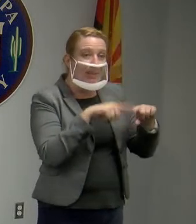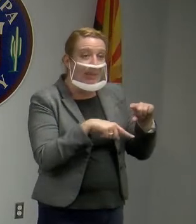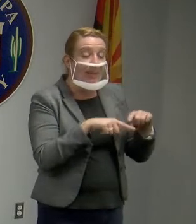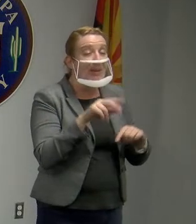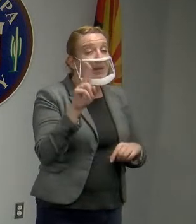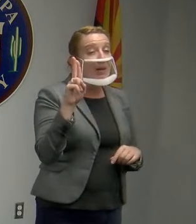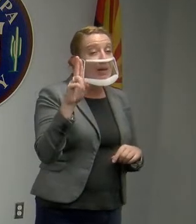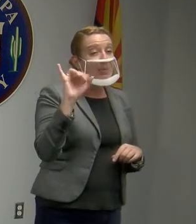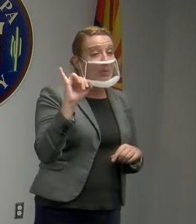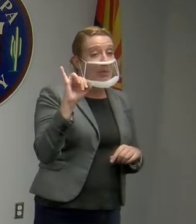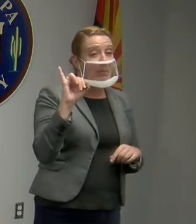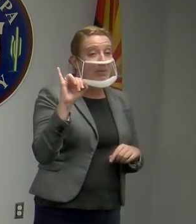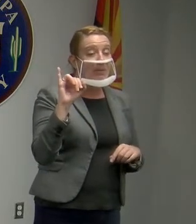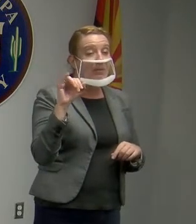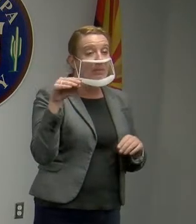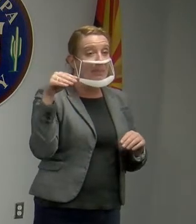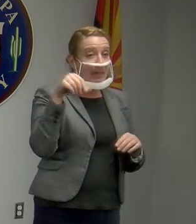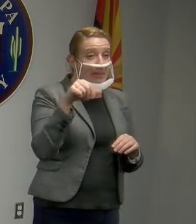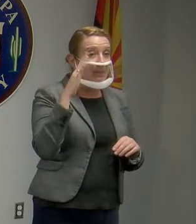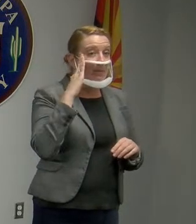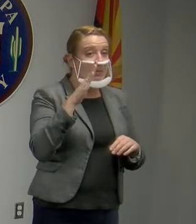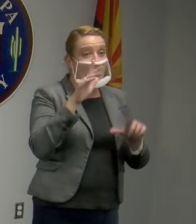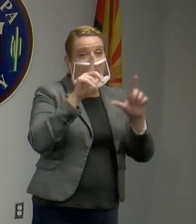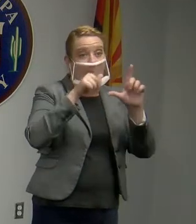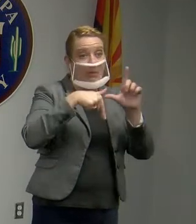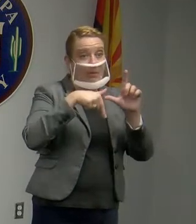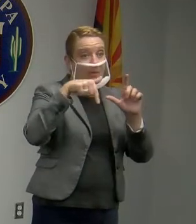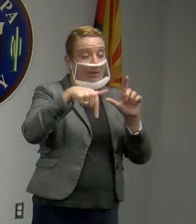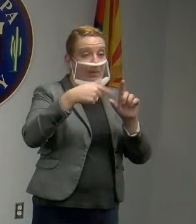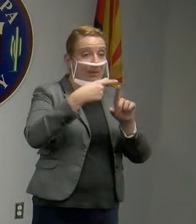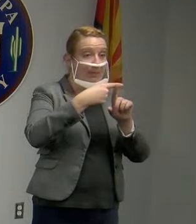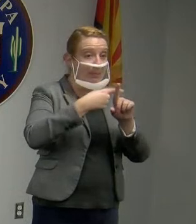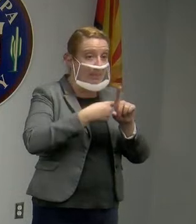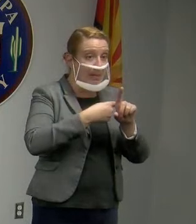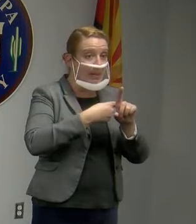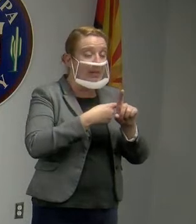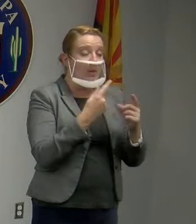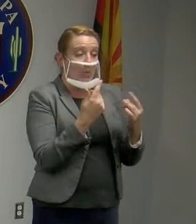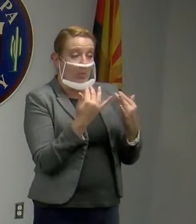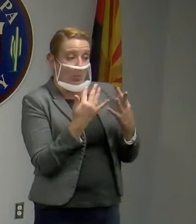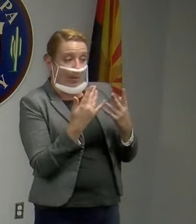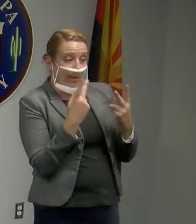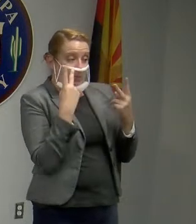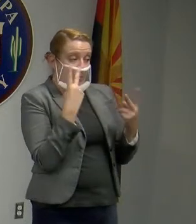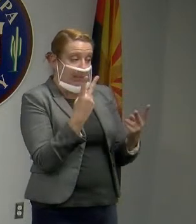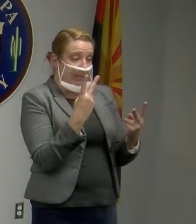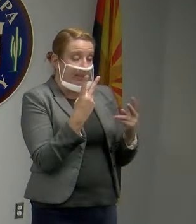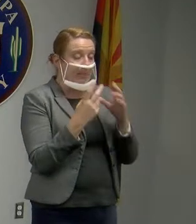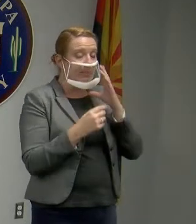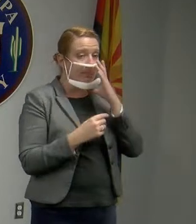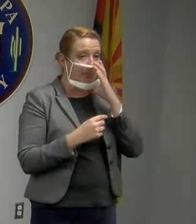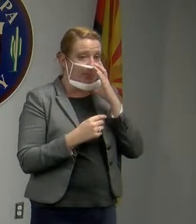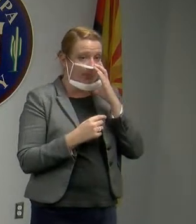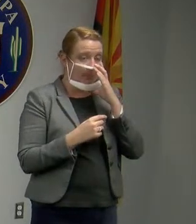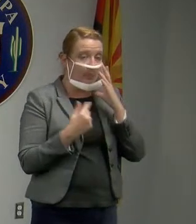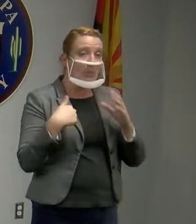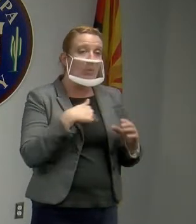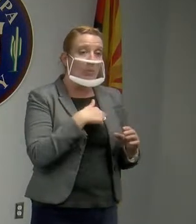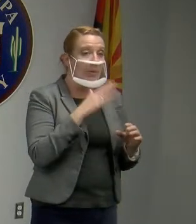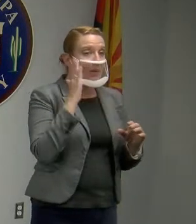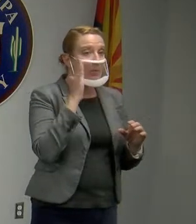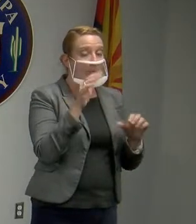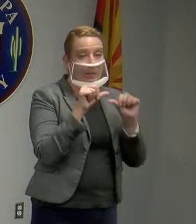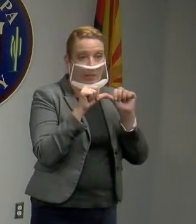program continuing irrespective of a moratorium. It'd be good to get money in the hands of the landlords on behalf of the renters and strengthen